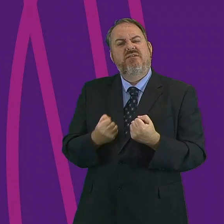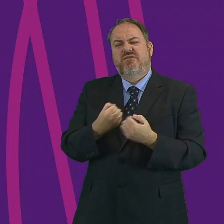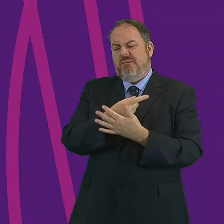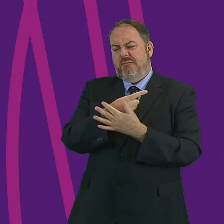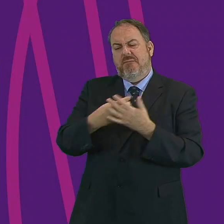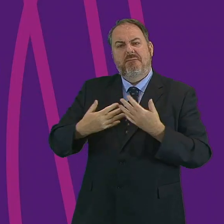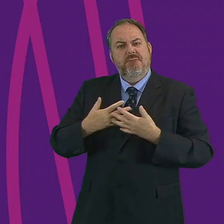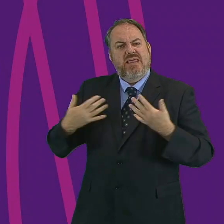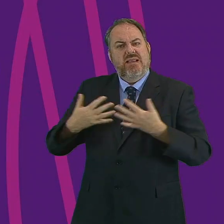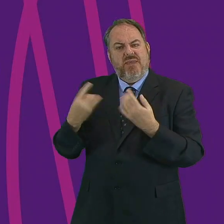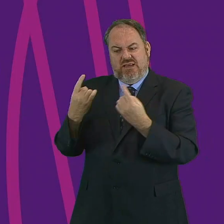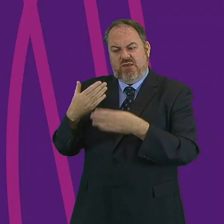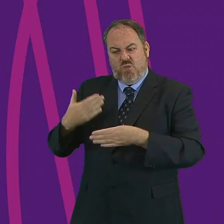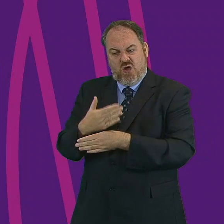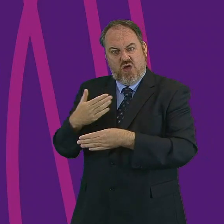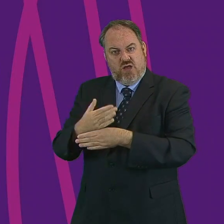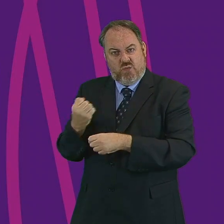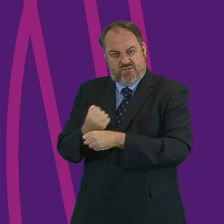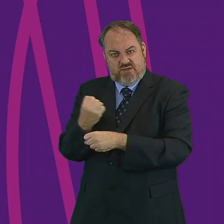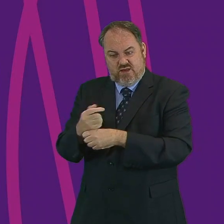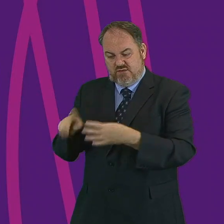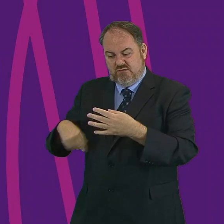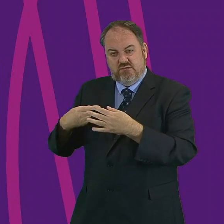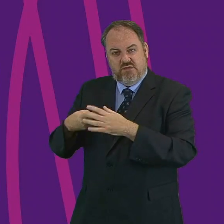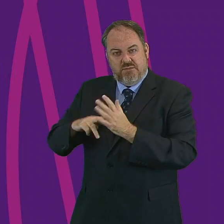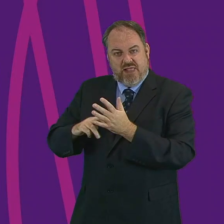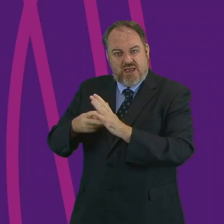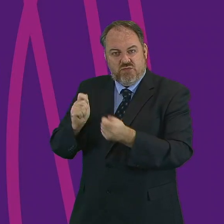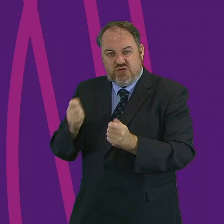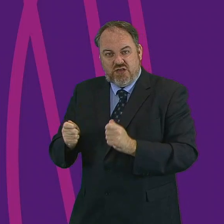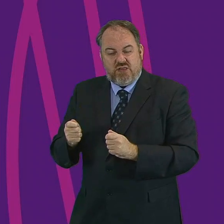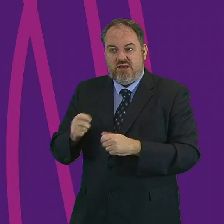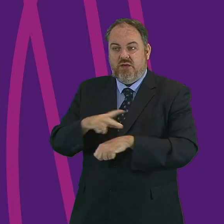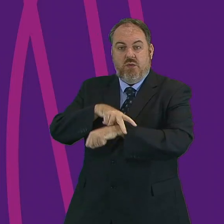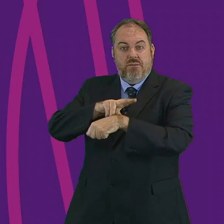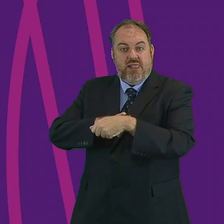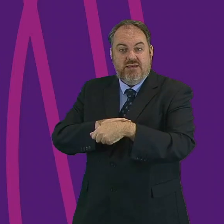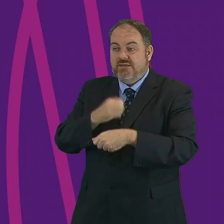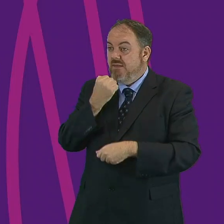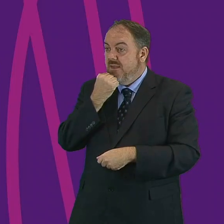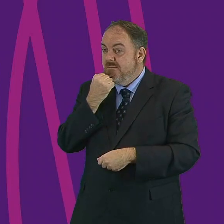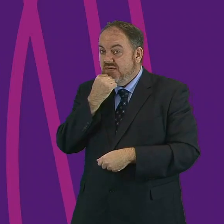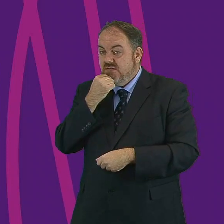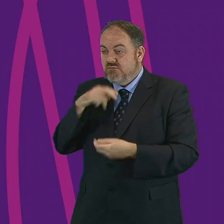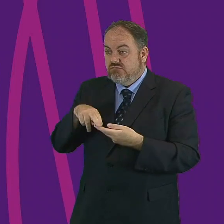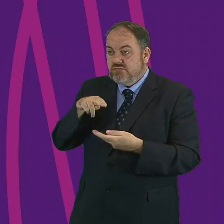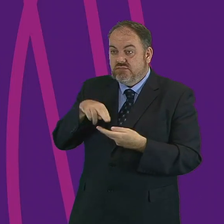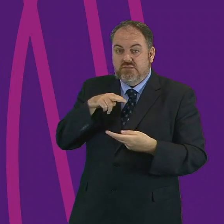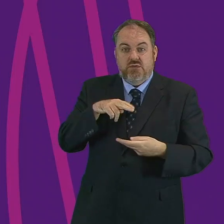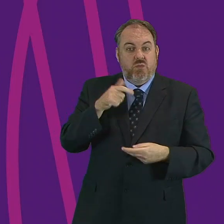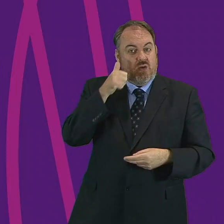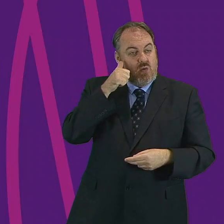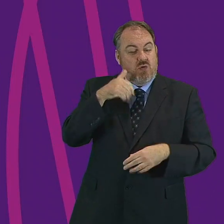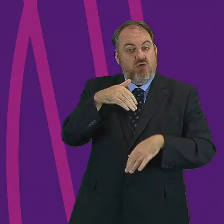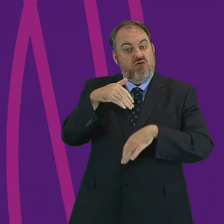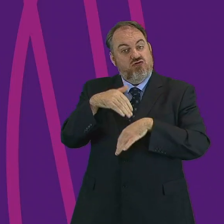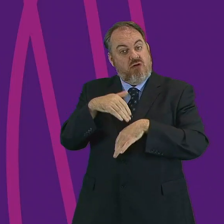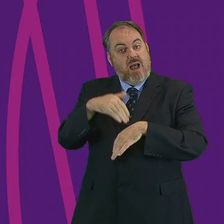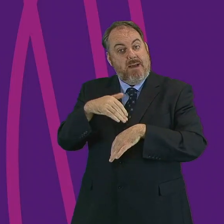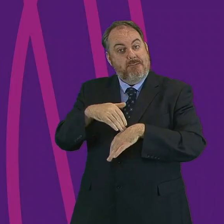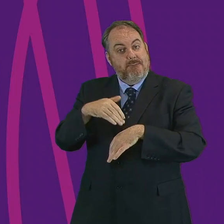has done, not least to support police numbers across the country, we do see crime levels generally, although